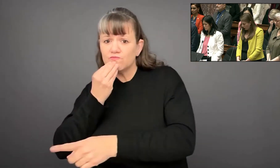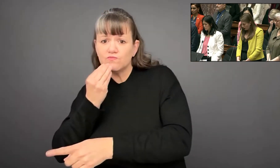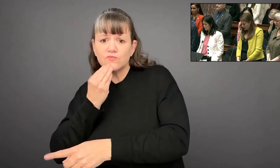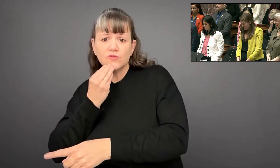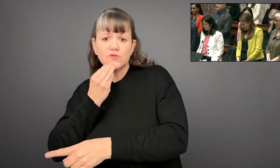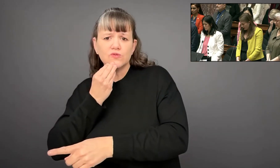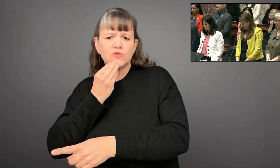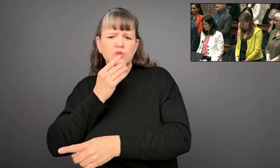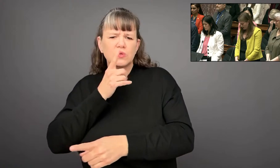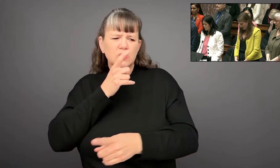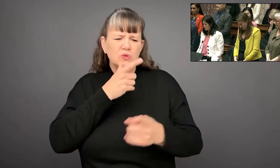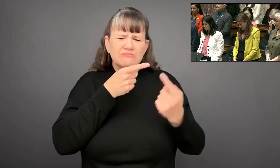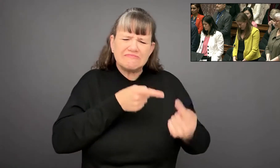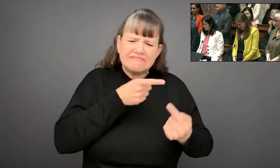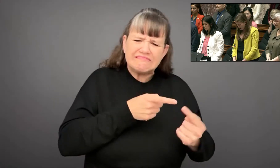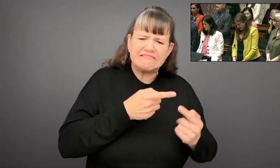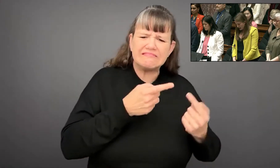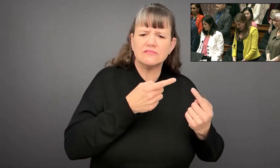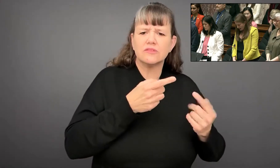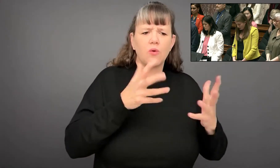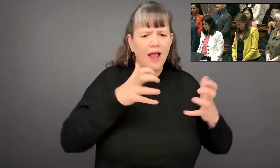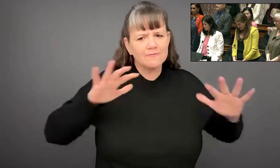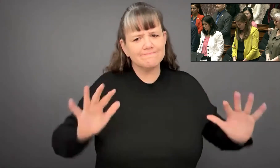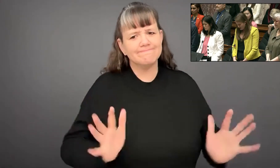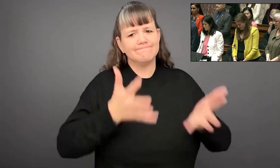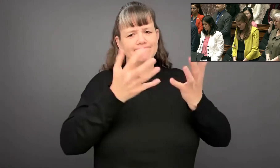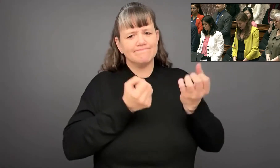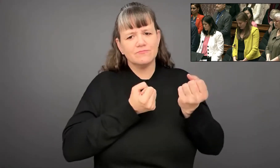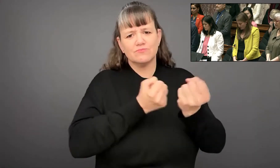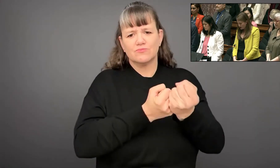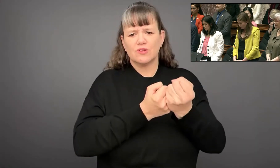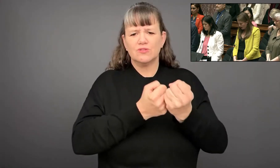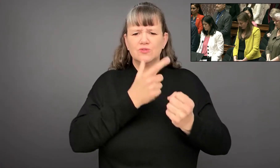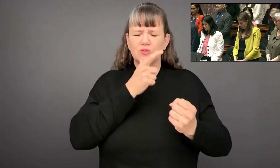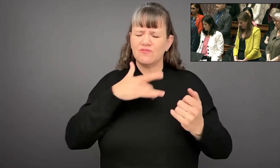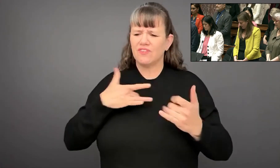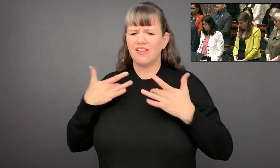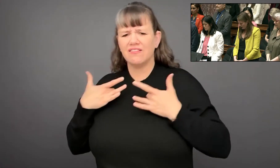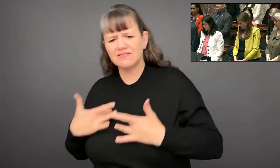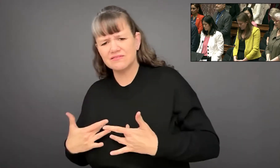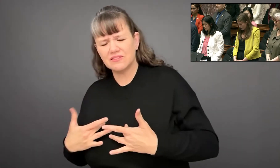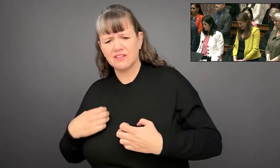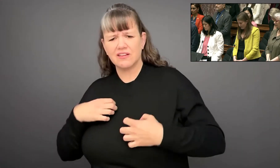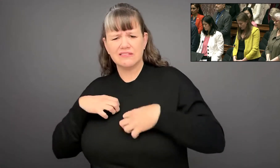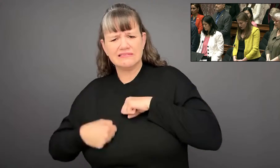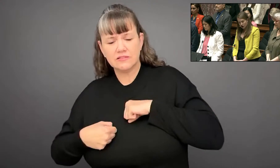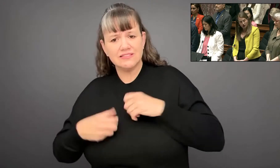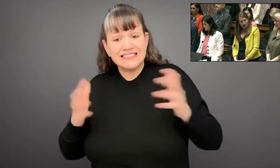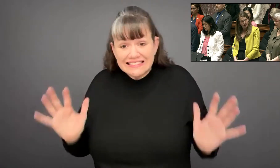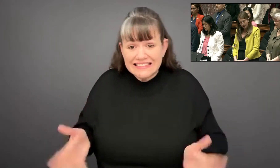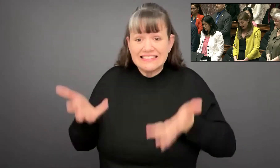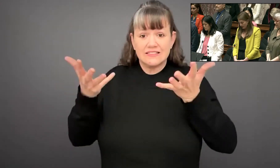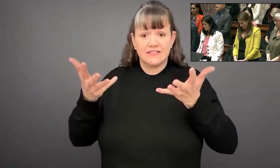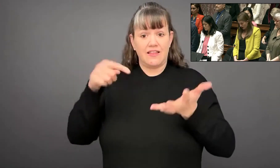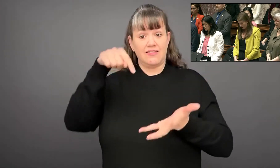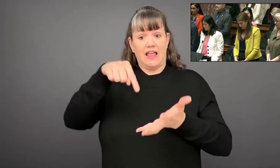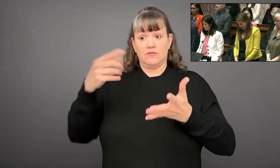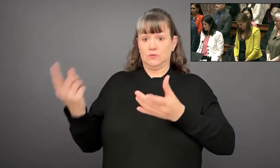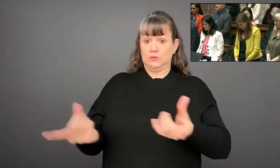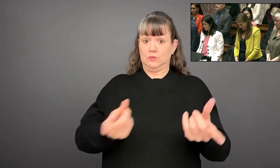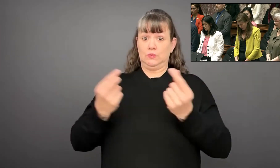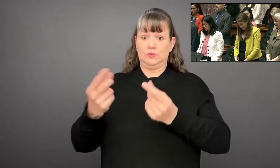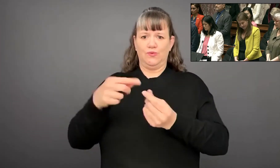remove the wrongs of the injured. That person is the most beloved of God, who does most good to